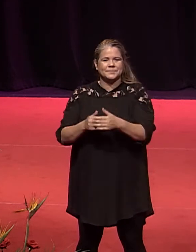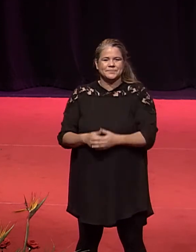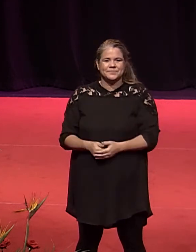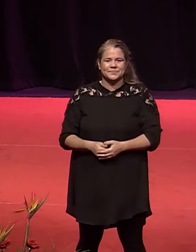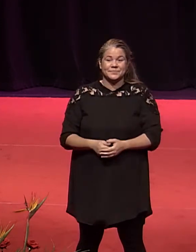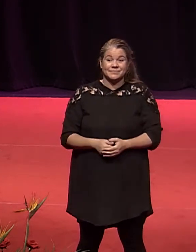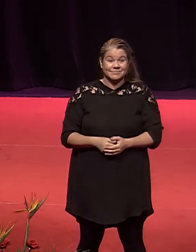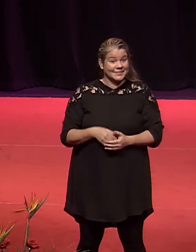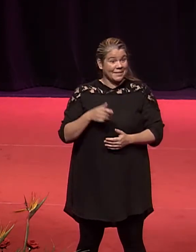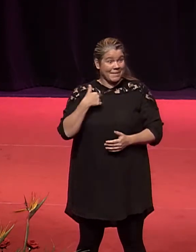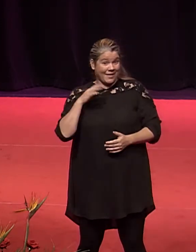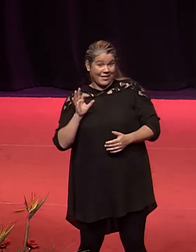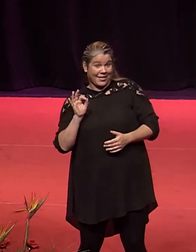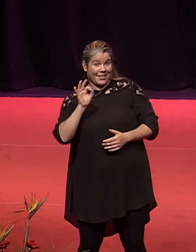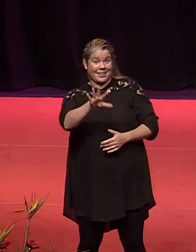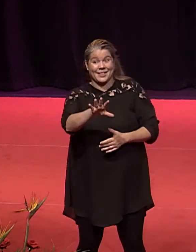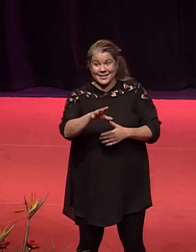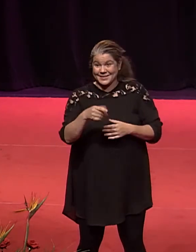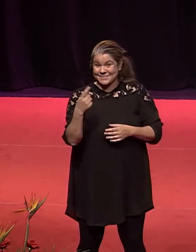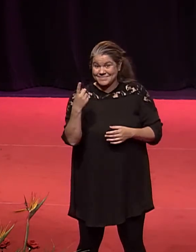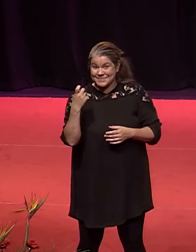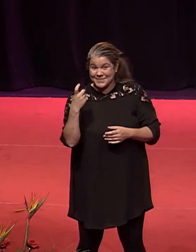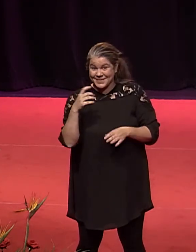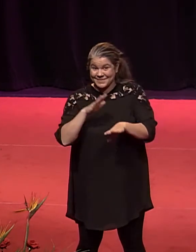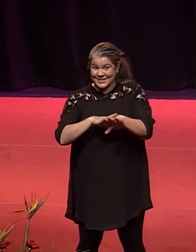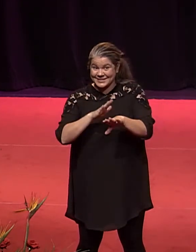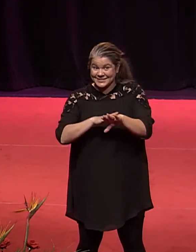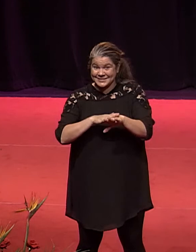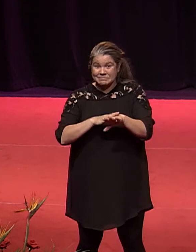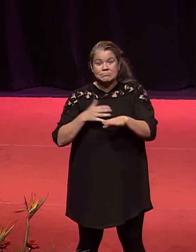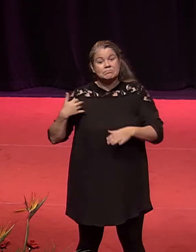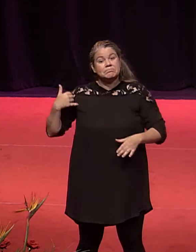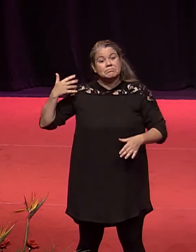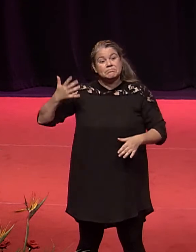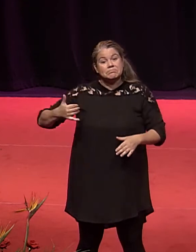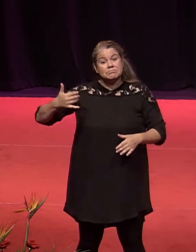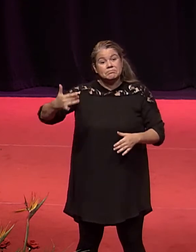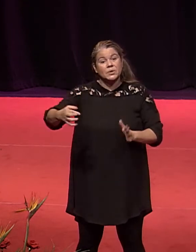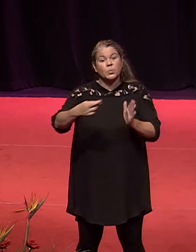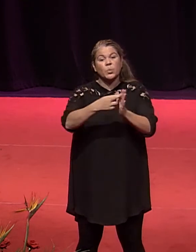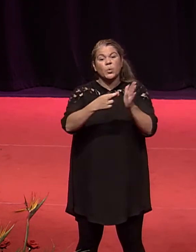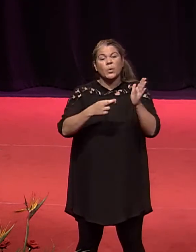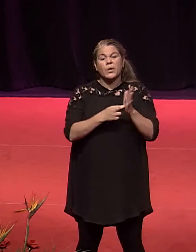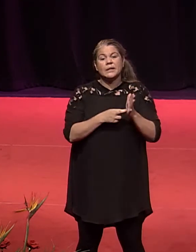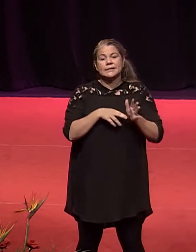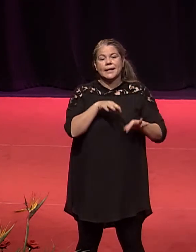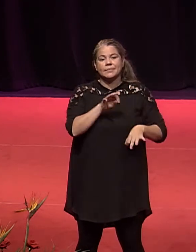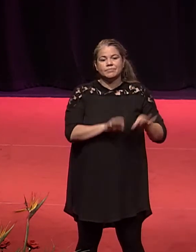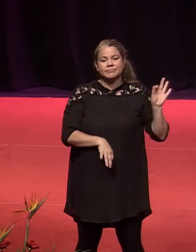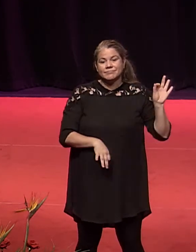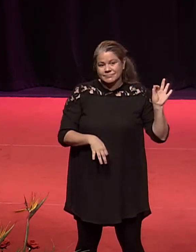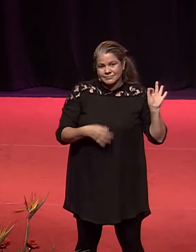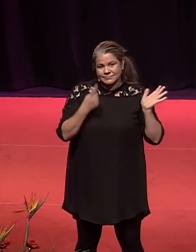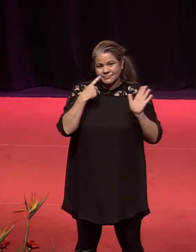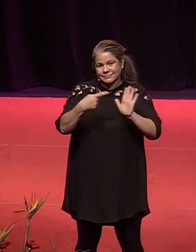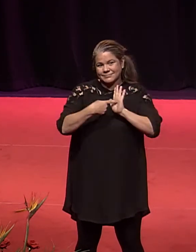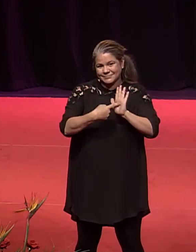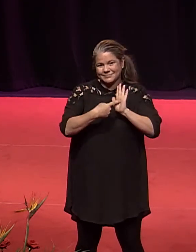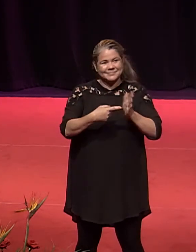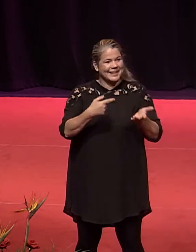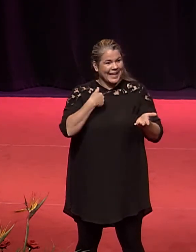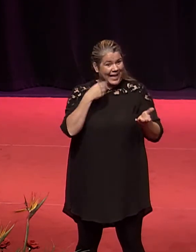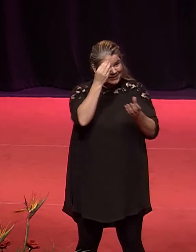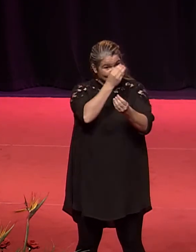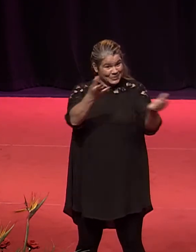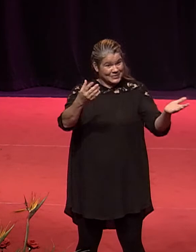one last bonus piece of advice. Every now and again, break the rules. For instance, I told you I was